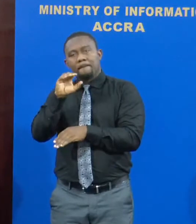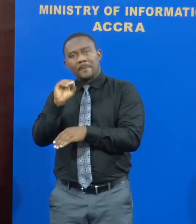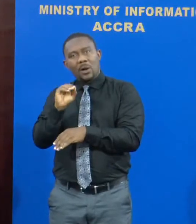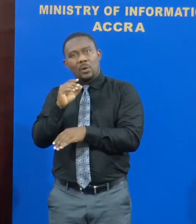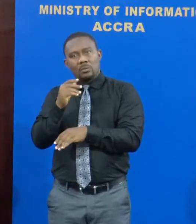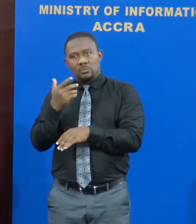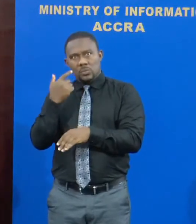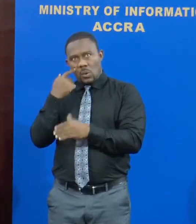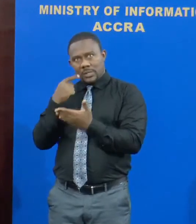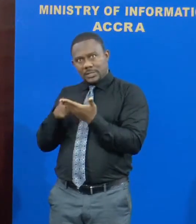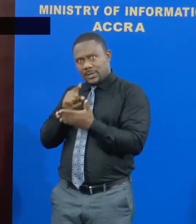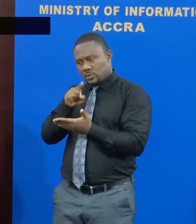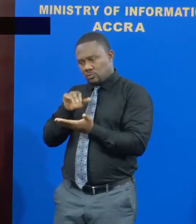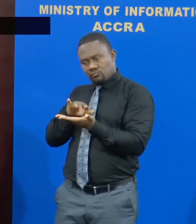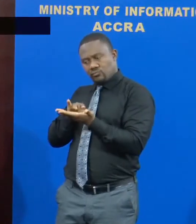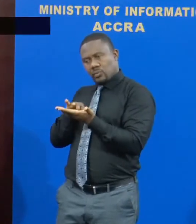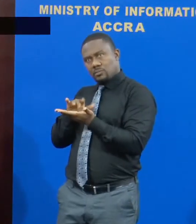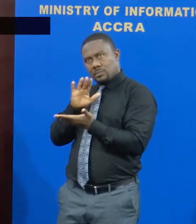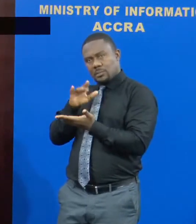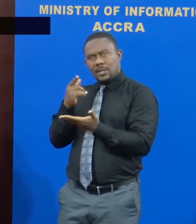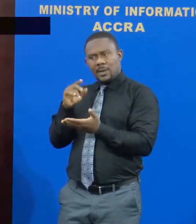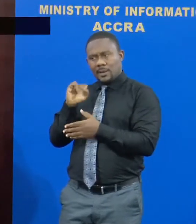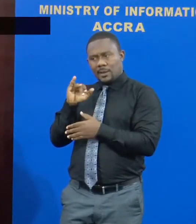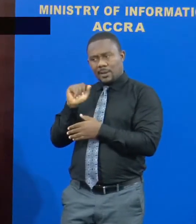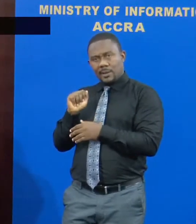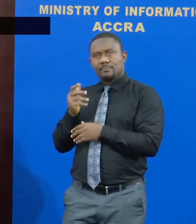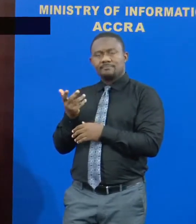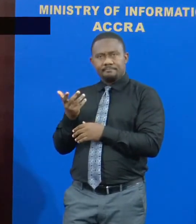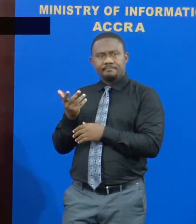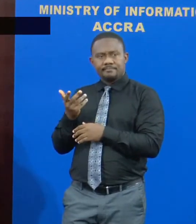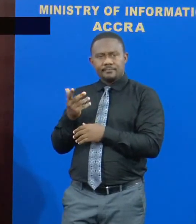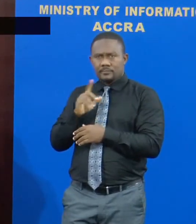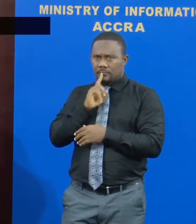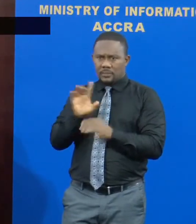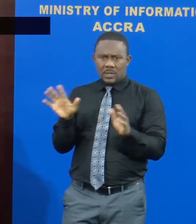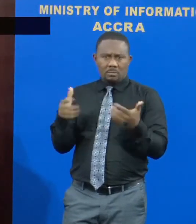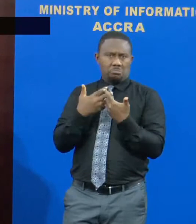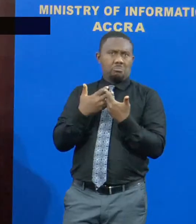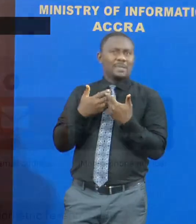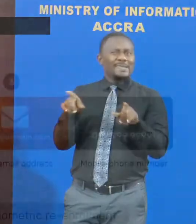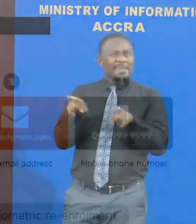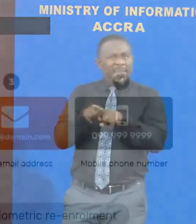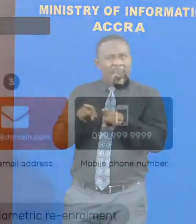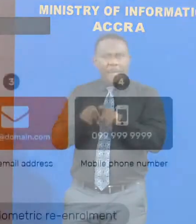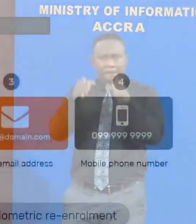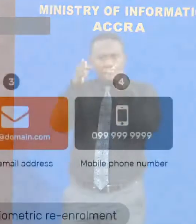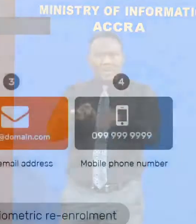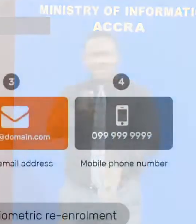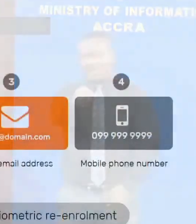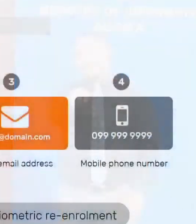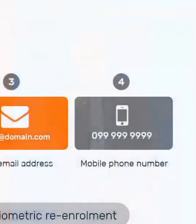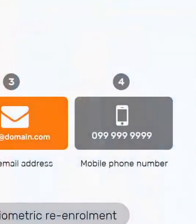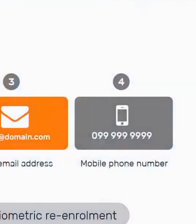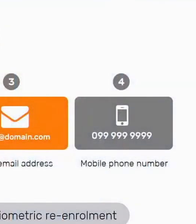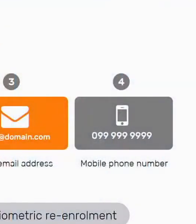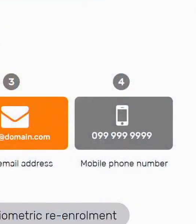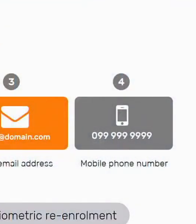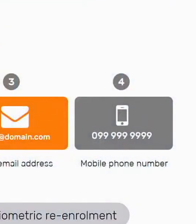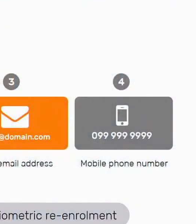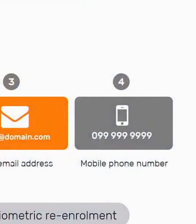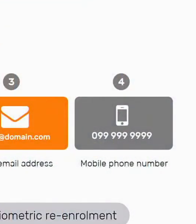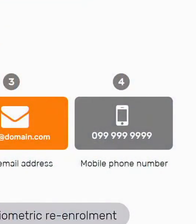us, with the NIA, to make sure that we are talking about the same person.